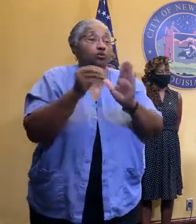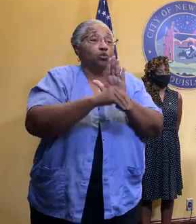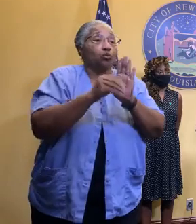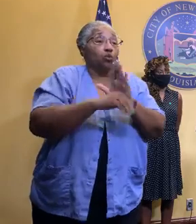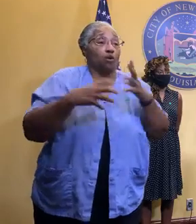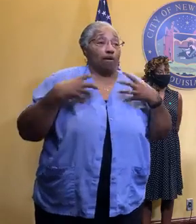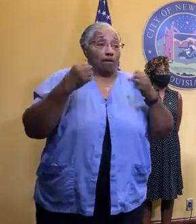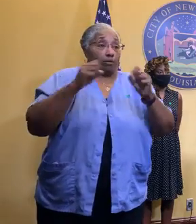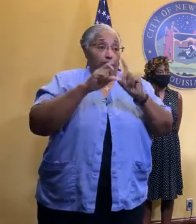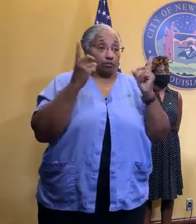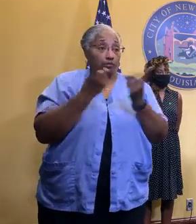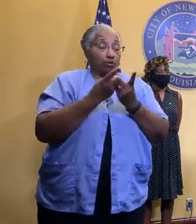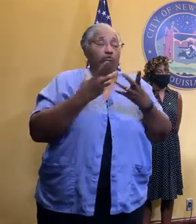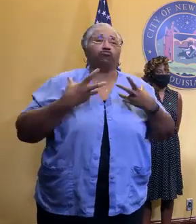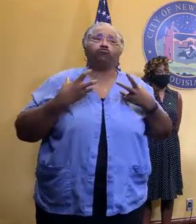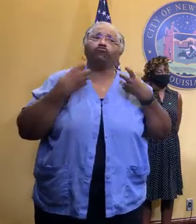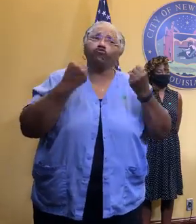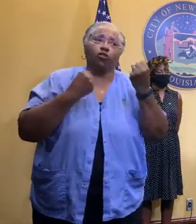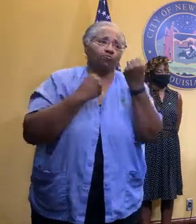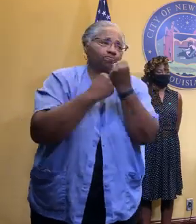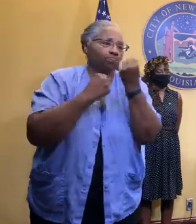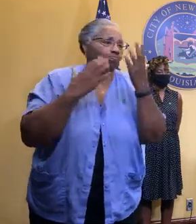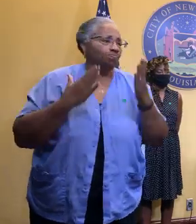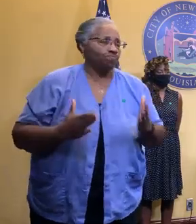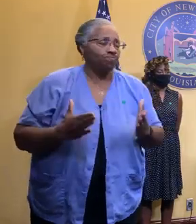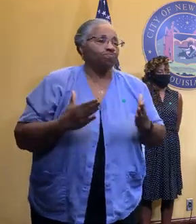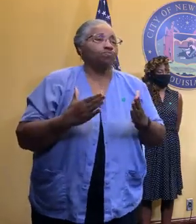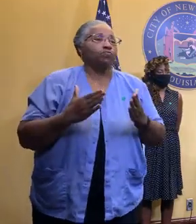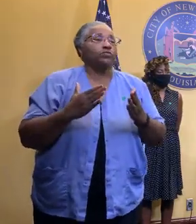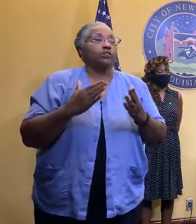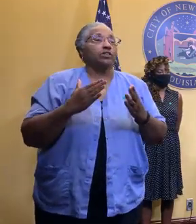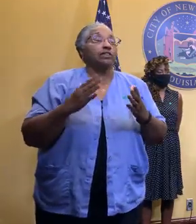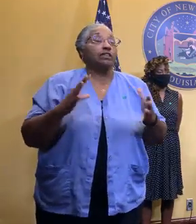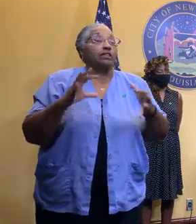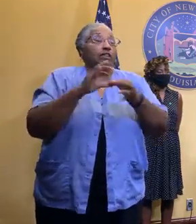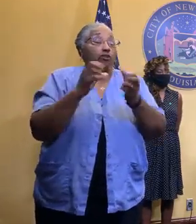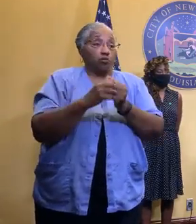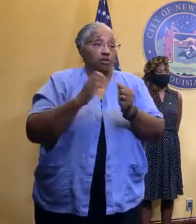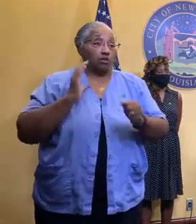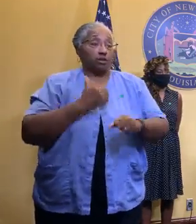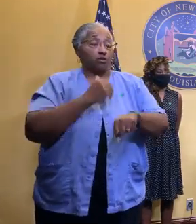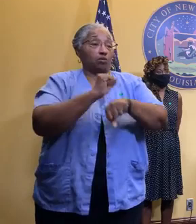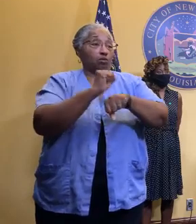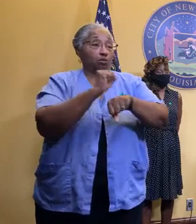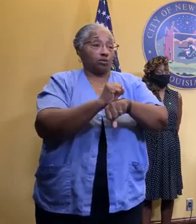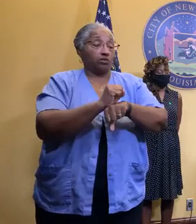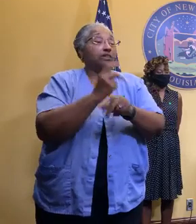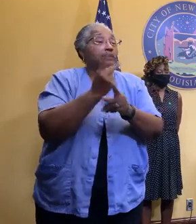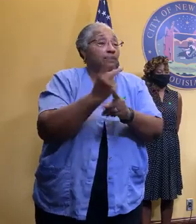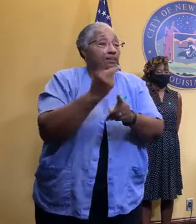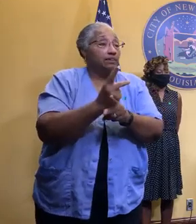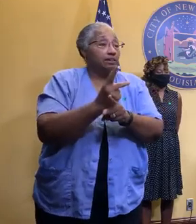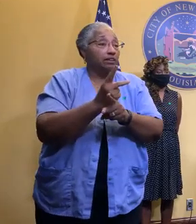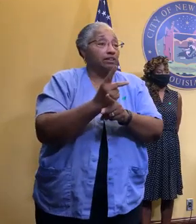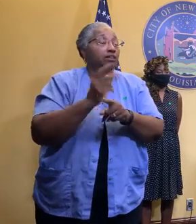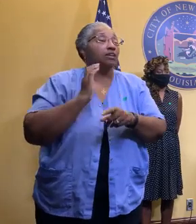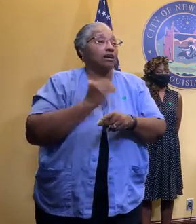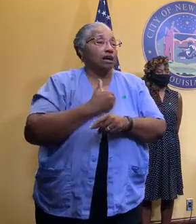has been a strong advocate and supporter as it relates to this work, meeting the needs of our